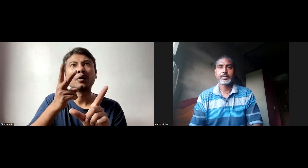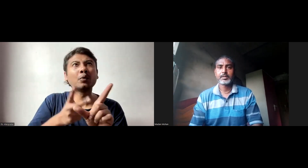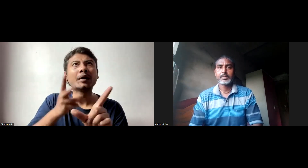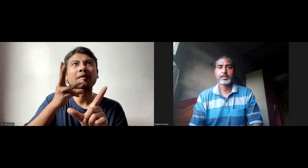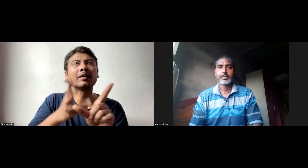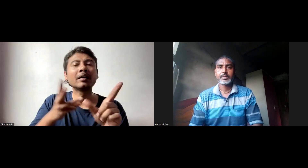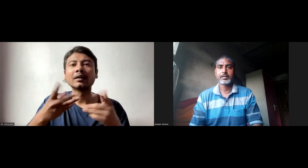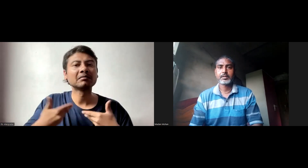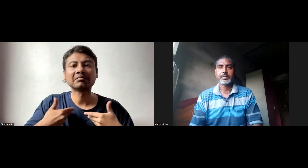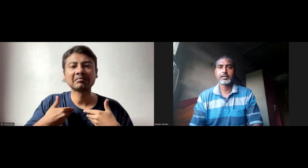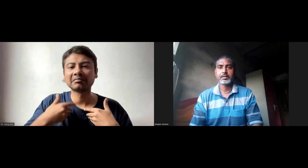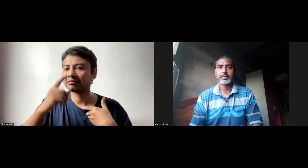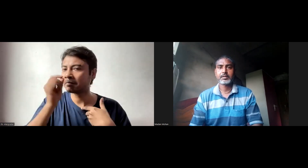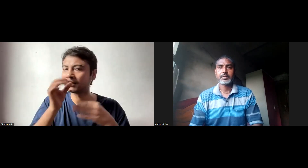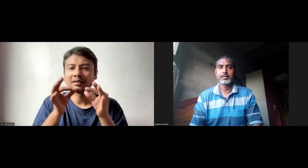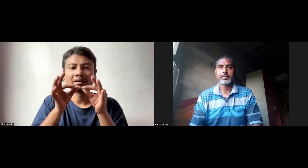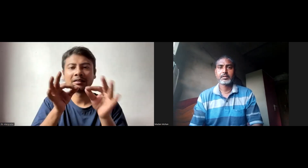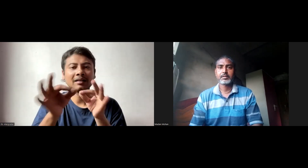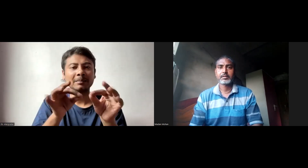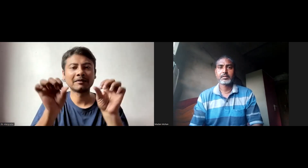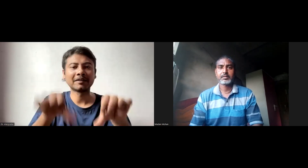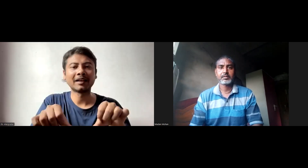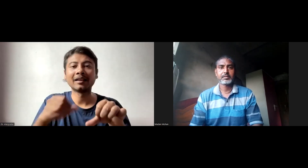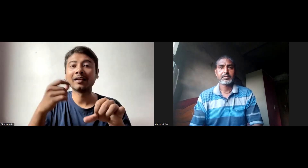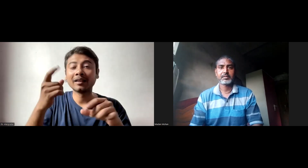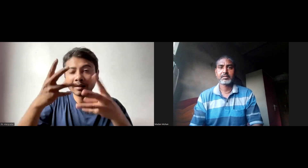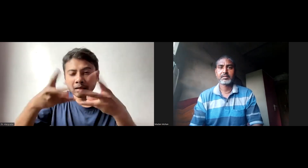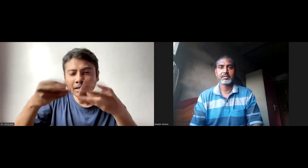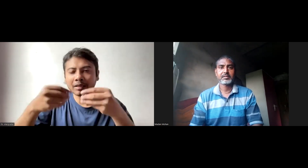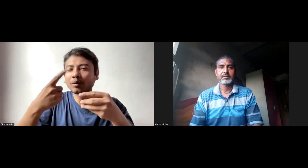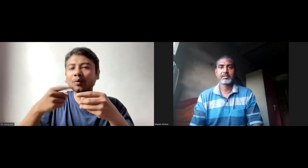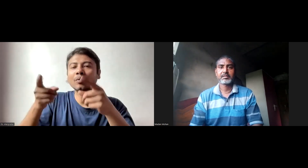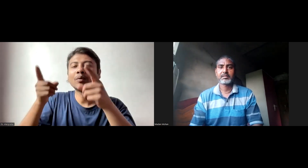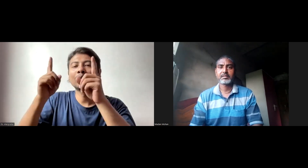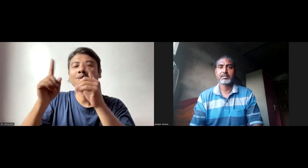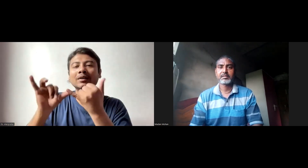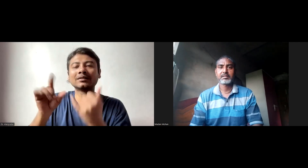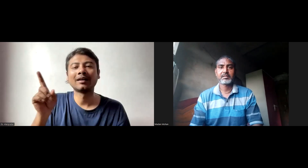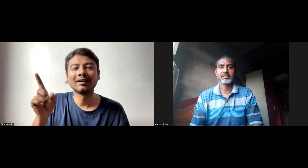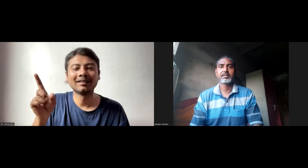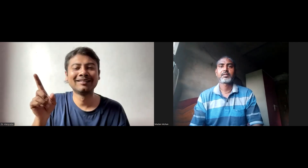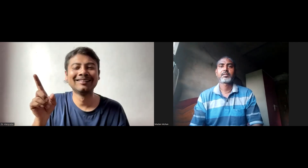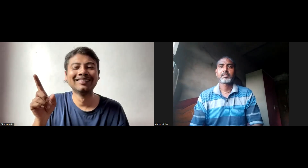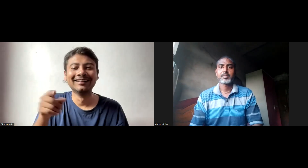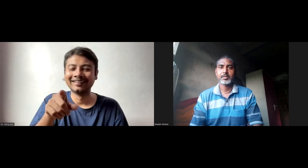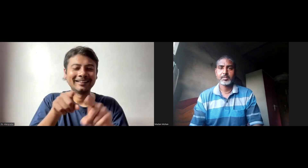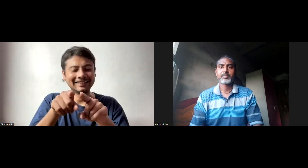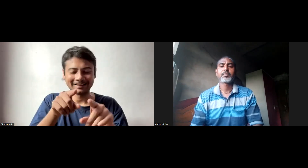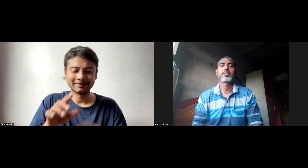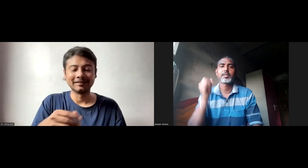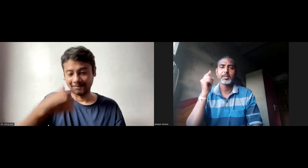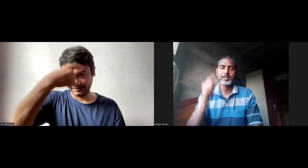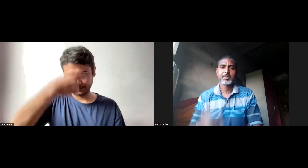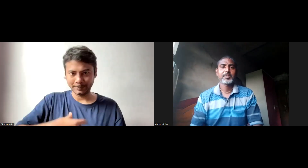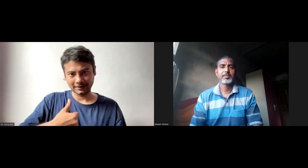So, for example, you have helped somebody in opening a hospital. You have given a lot of money, and with your